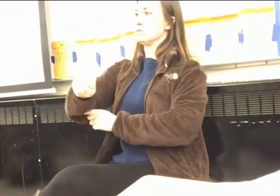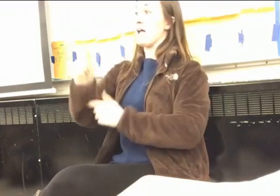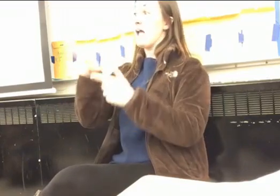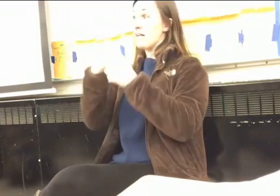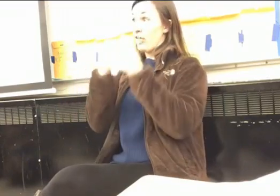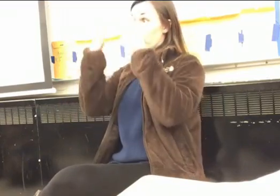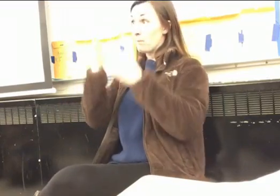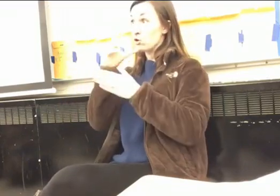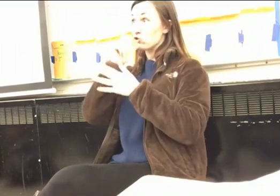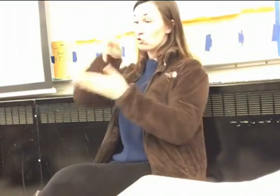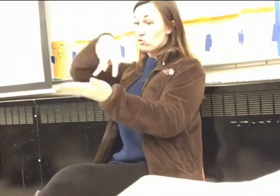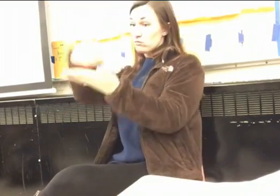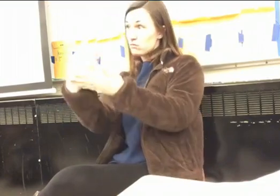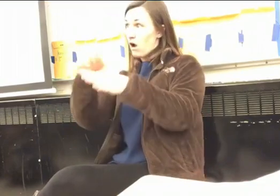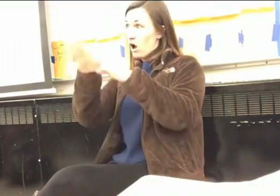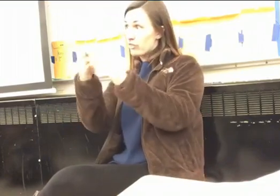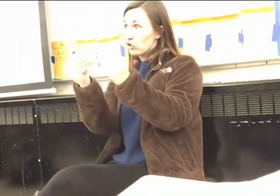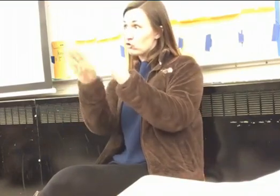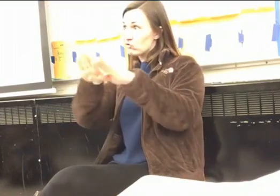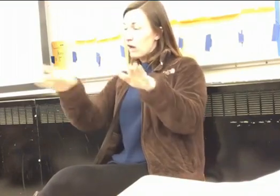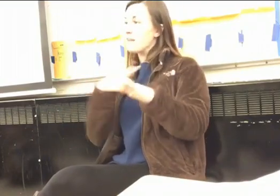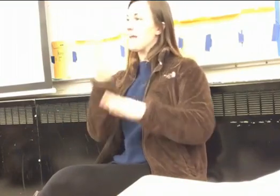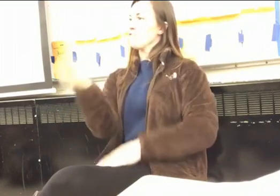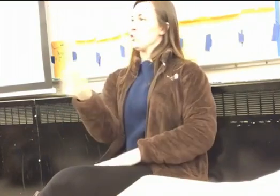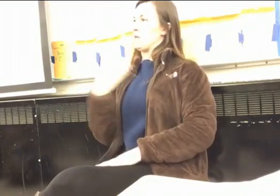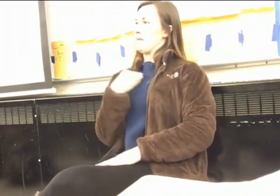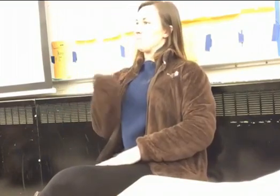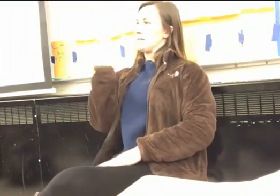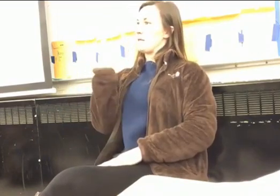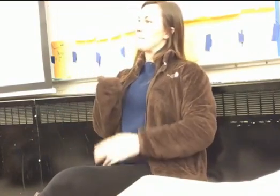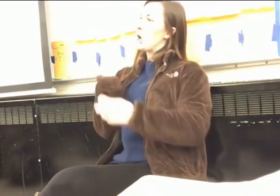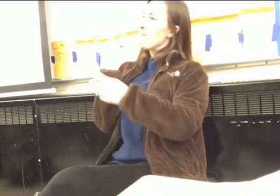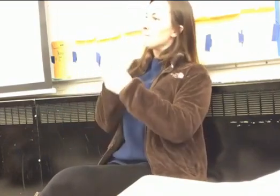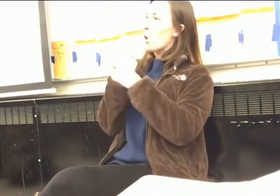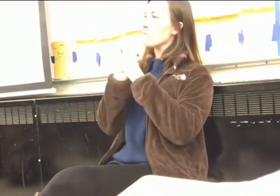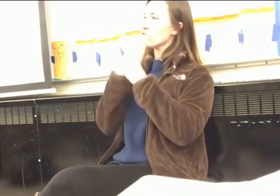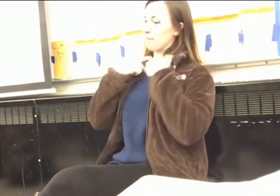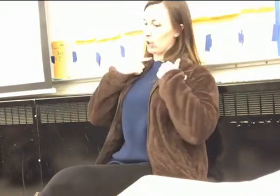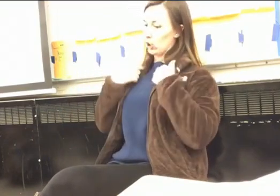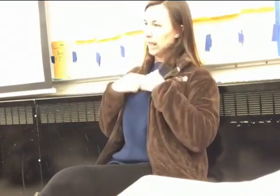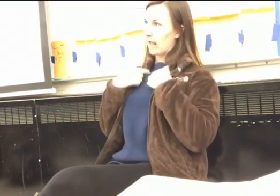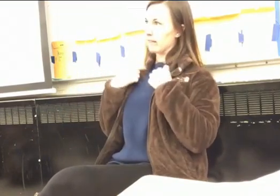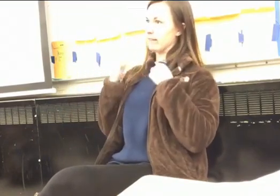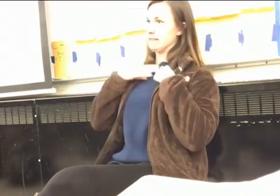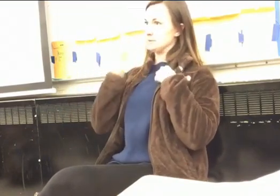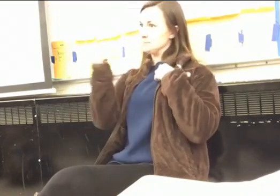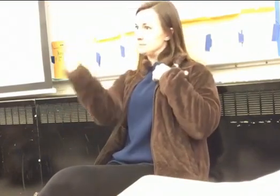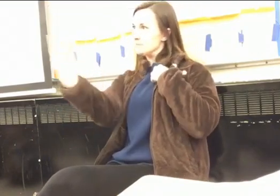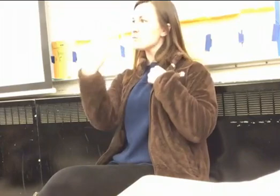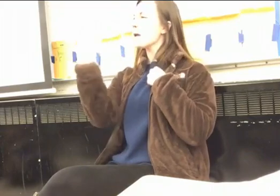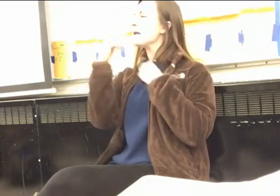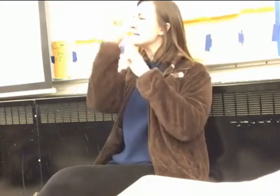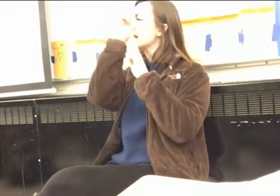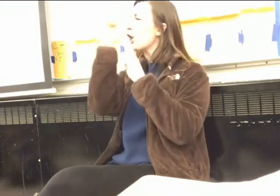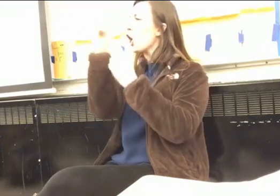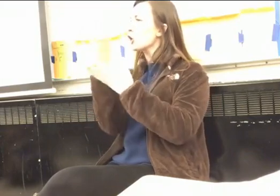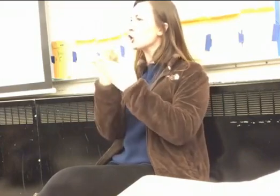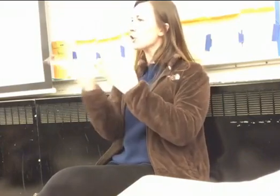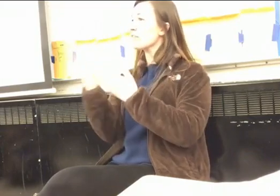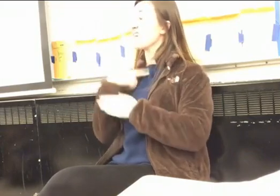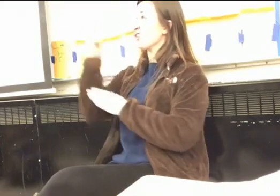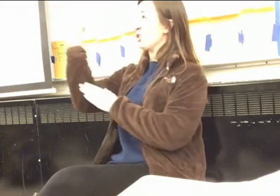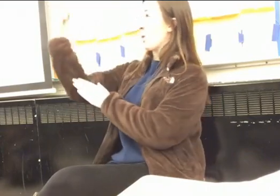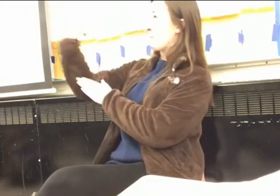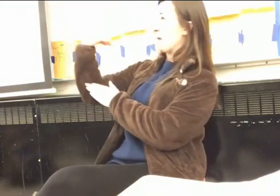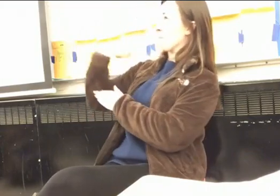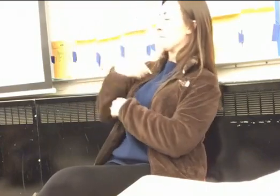give you like a feather, a bone from one of their necklaces, something to kind of show that they were defeated. It's an honor thing. And then you put it